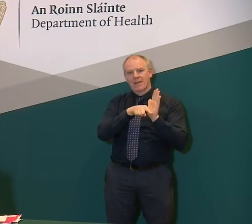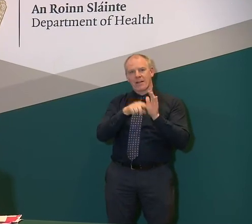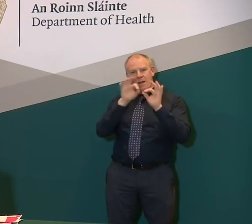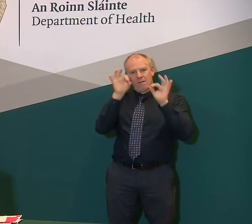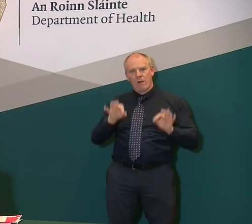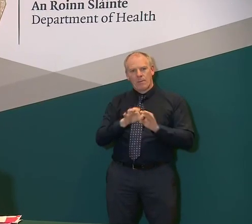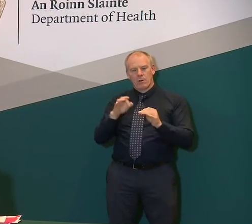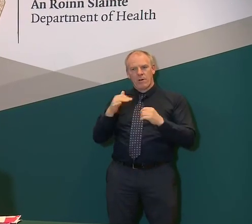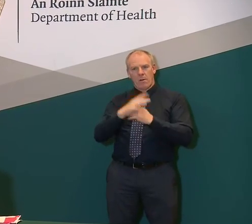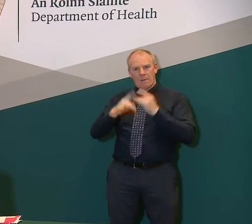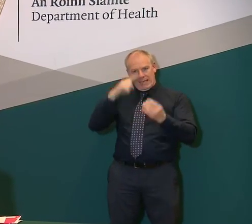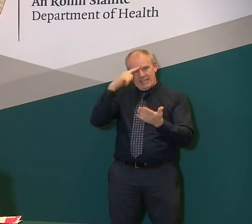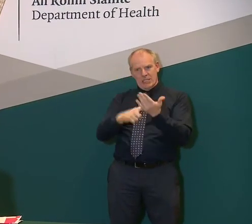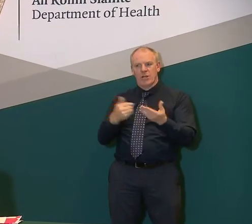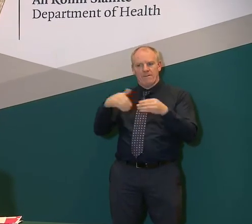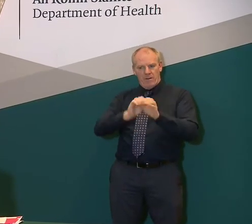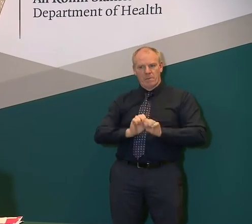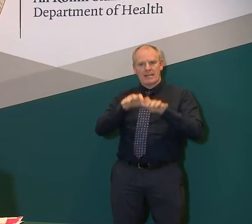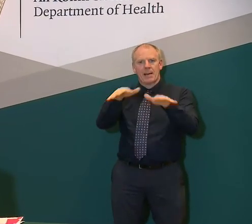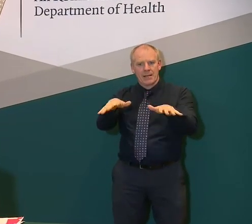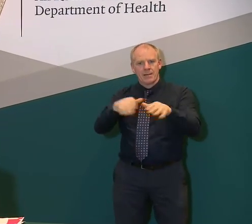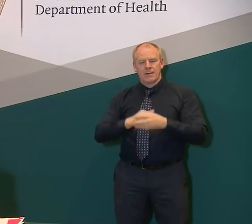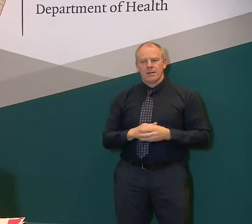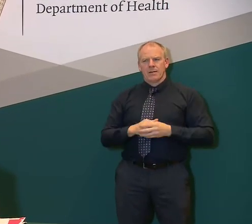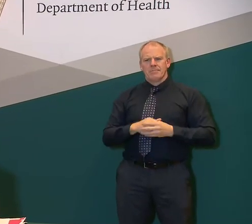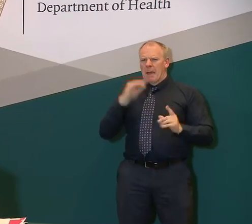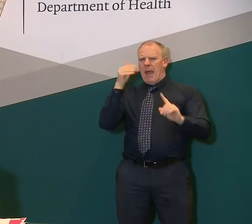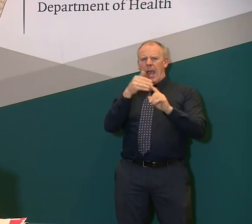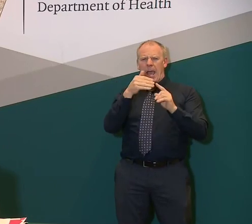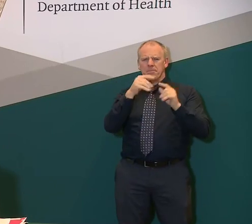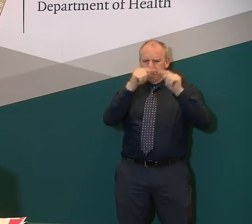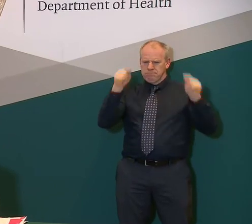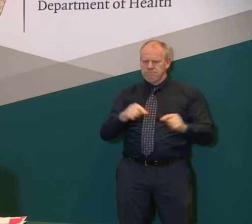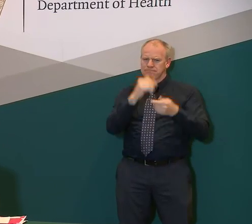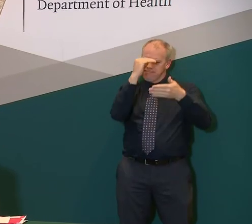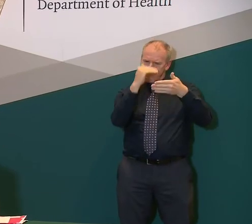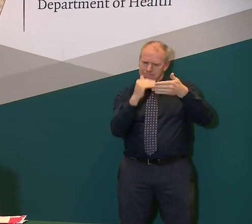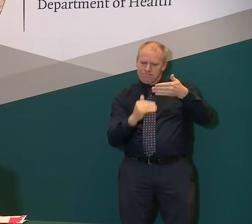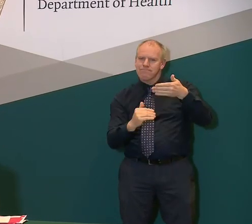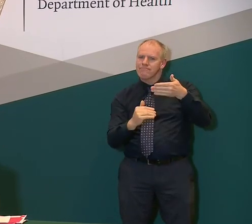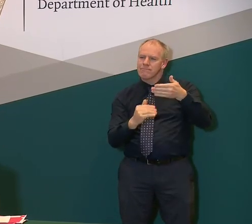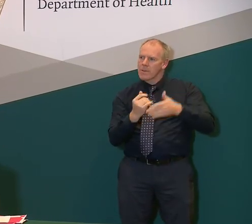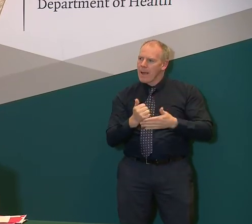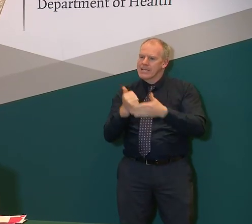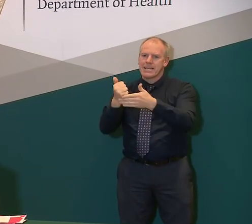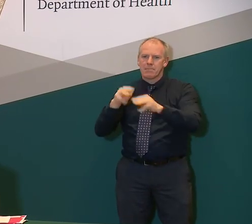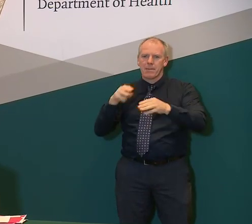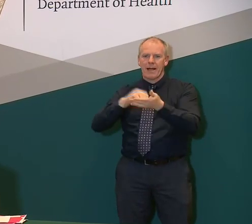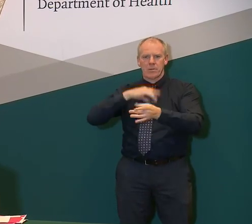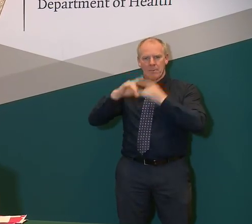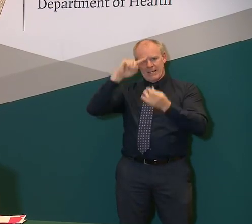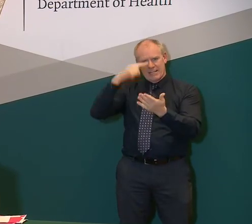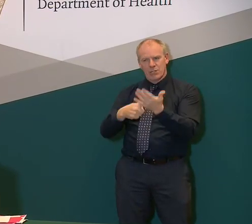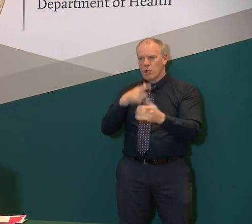in a pandemic. The purpose of the document was to really assist those who have to make decisions, both in terms